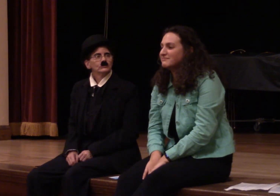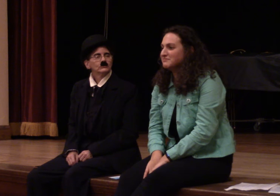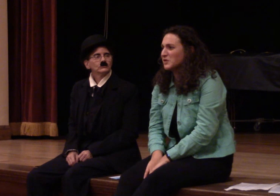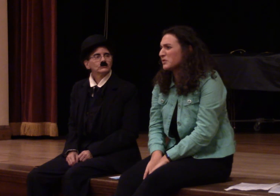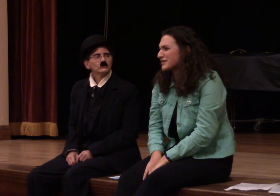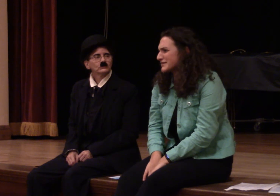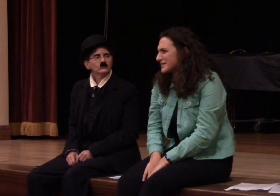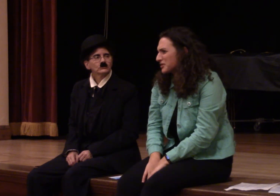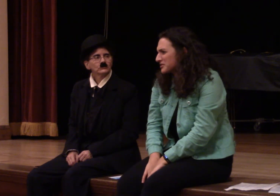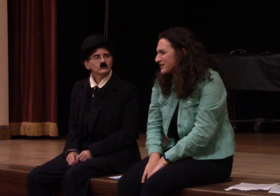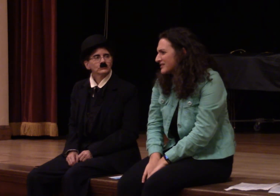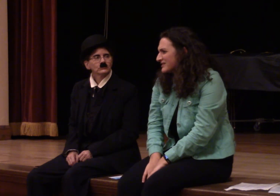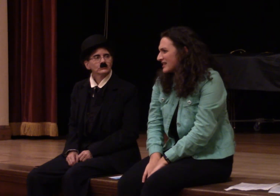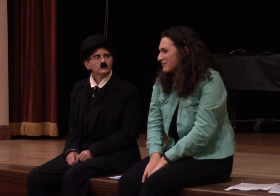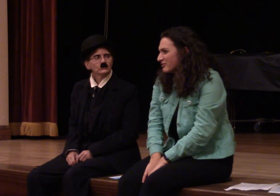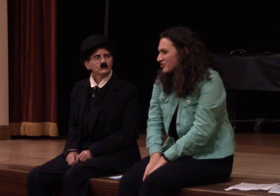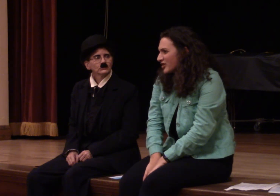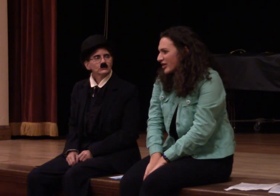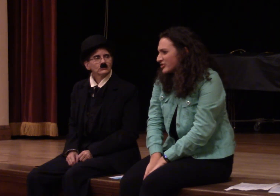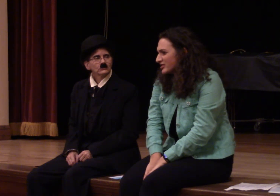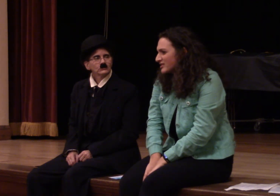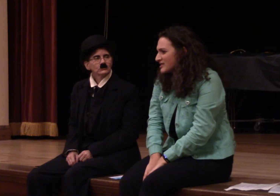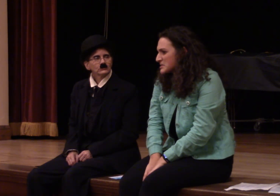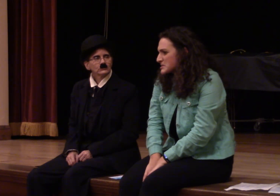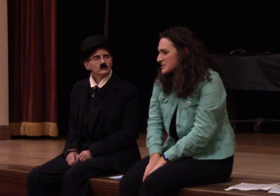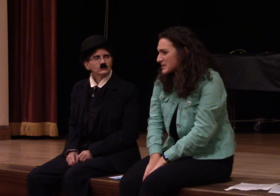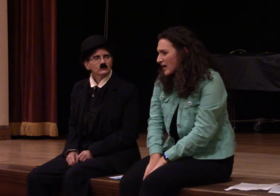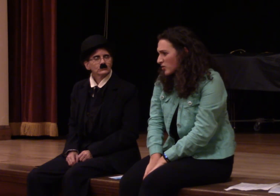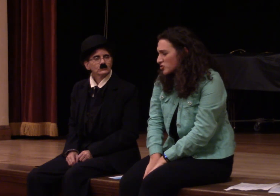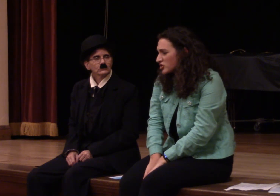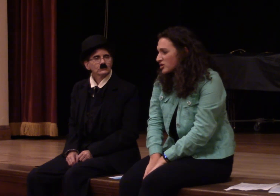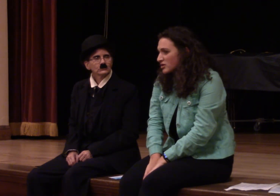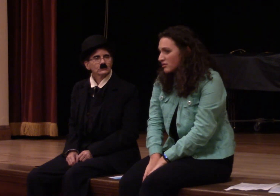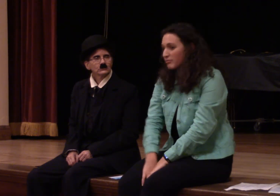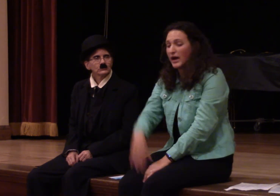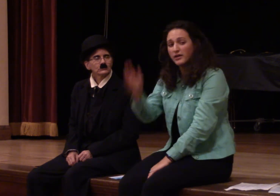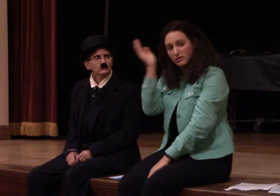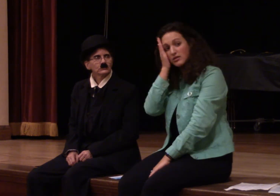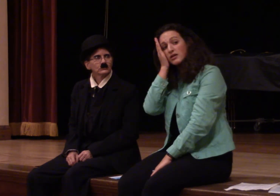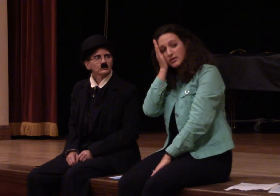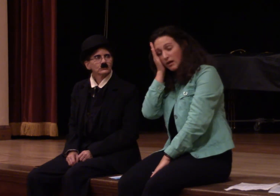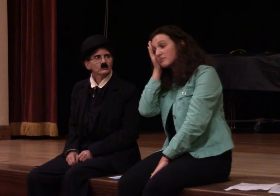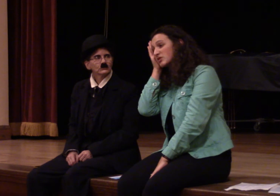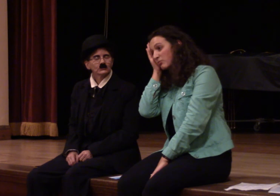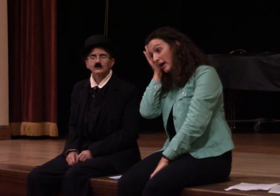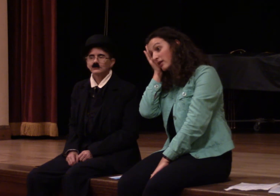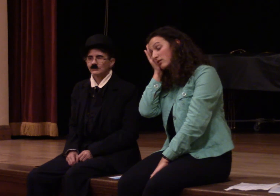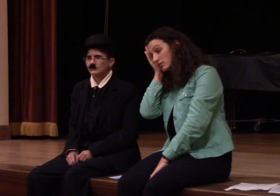What else is there? Table, chairs, couch. Bed. Bed. Is it just, Yep, so bed.